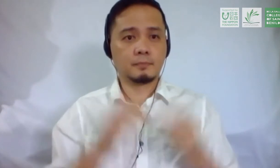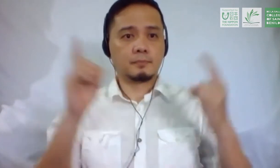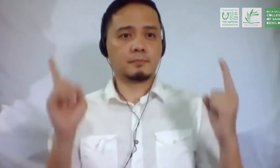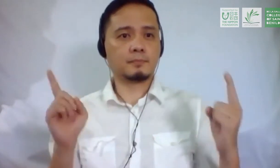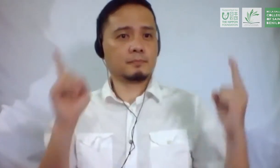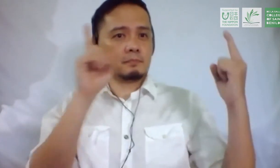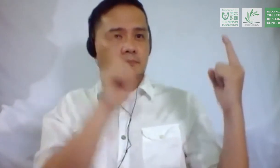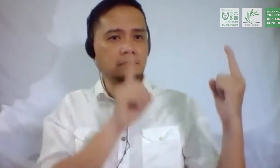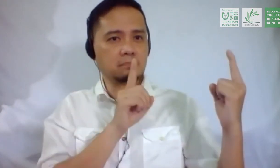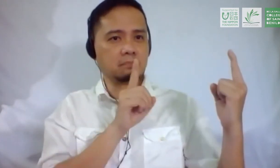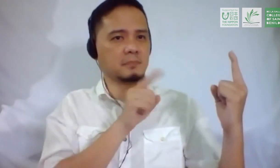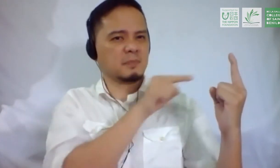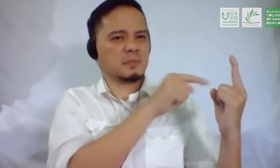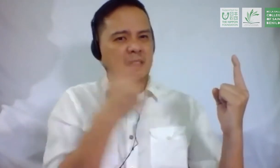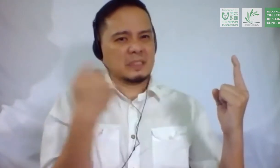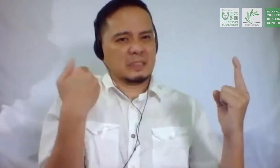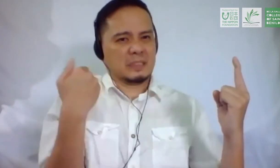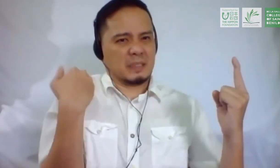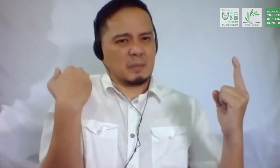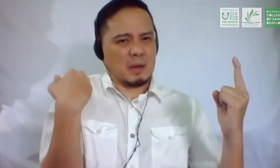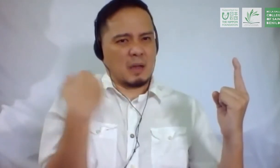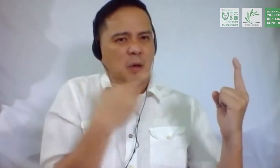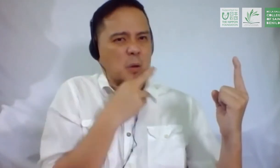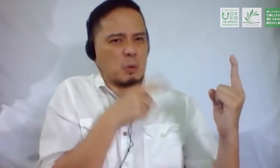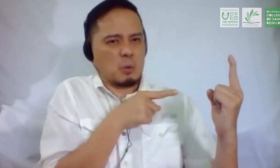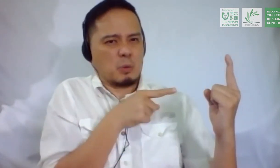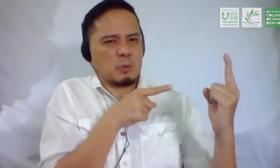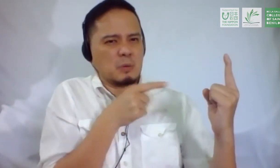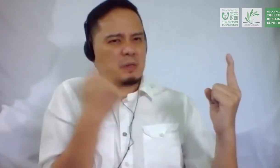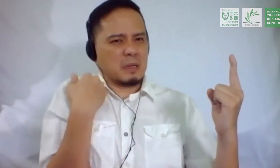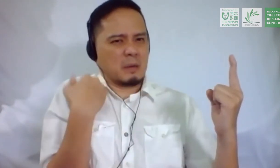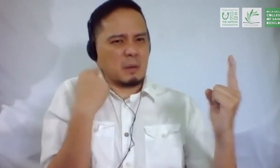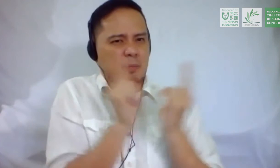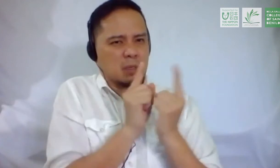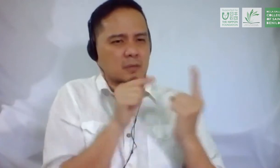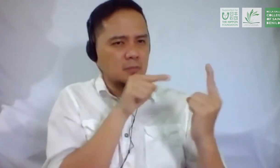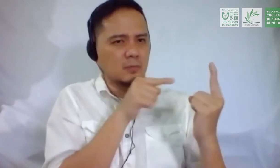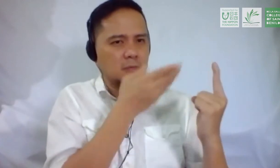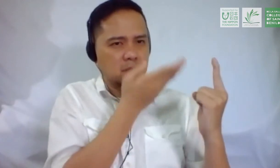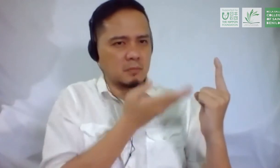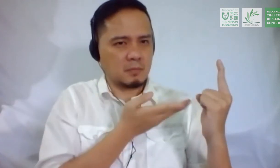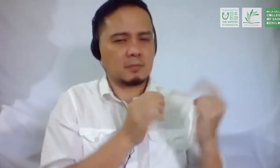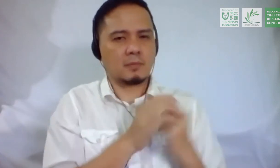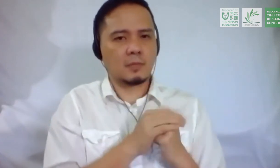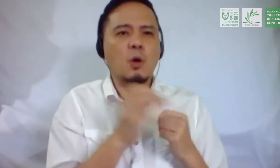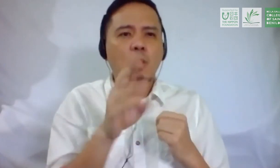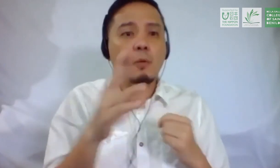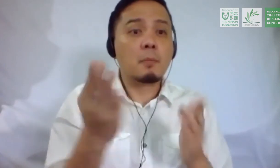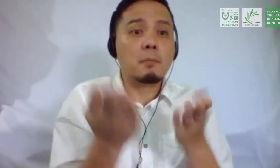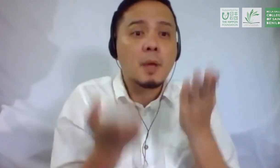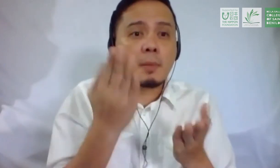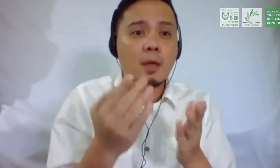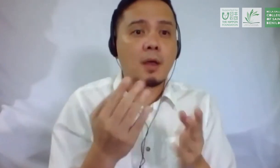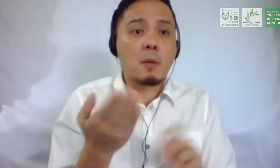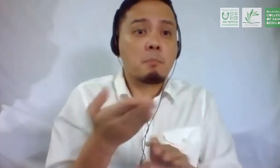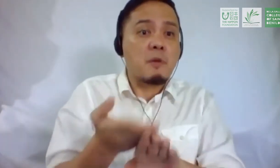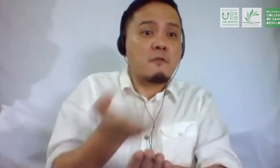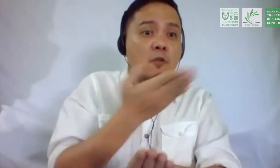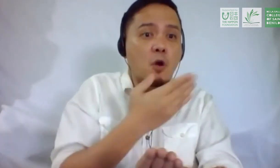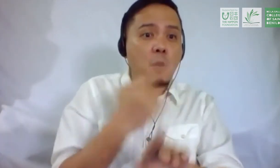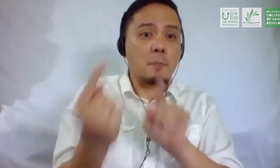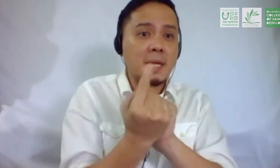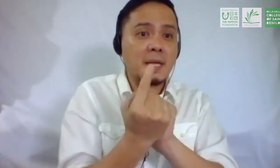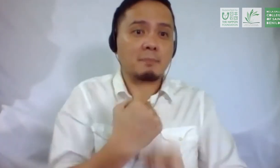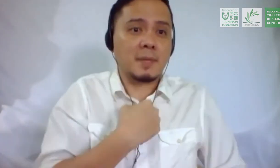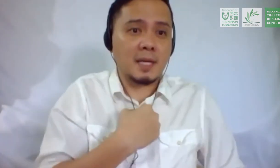Okay. Say before you met me is maybe a little bit abstract, but before you met Woody,